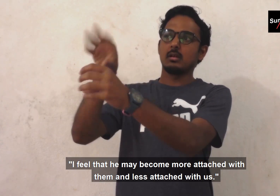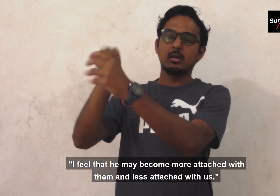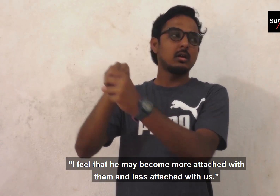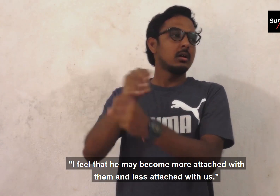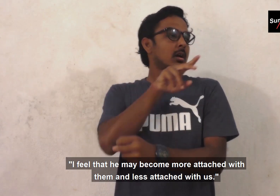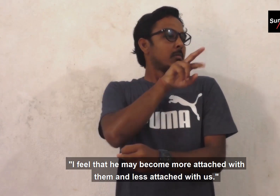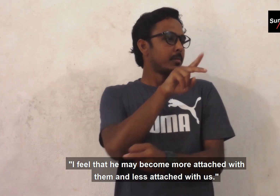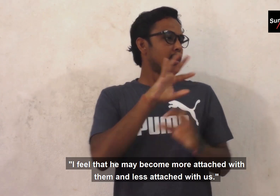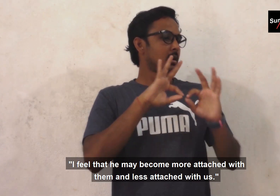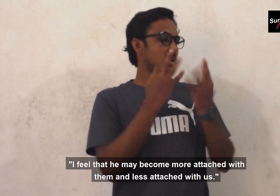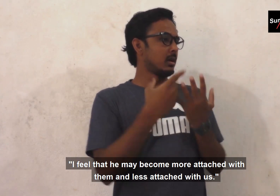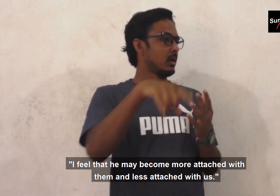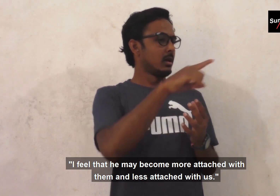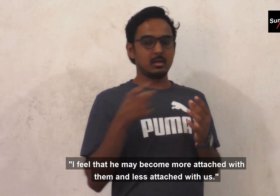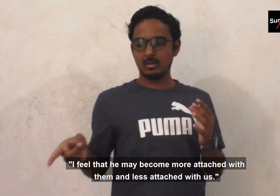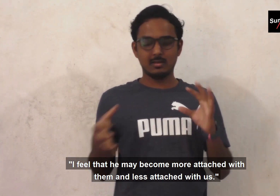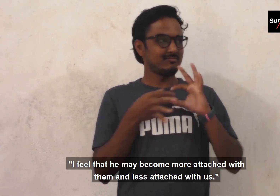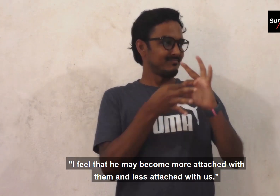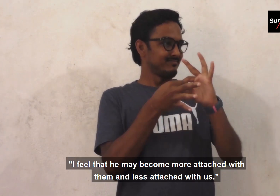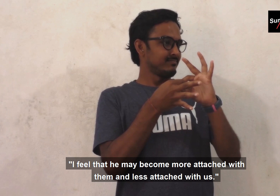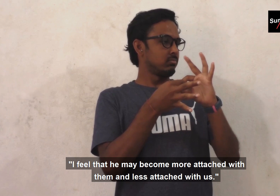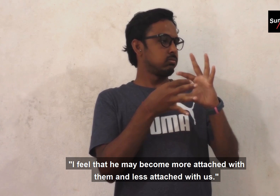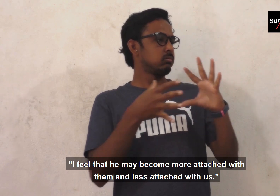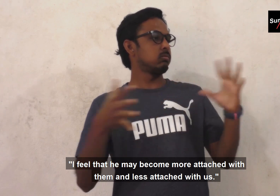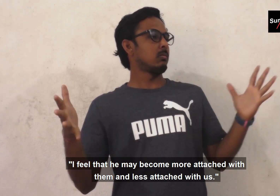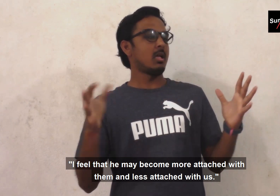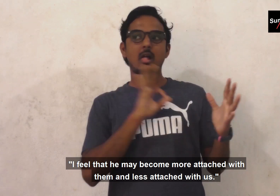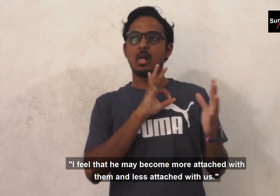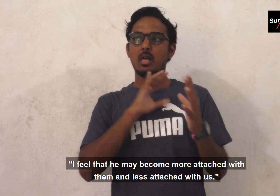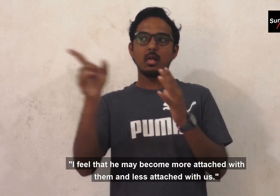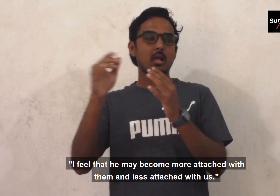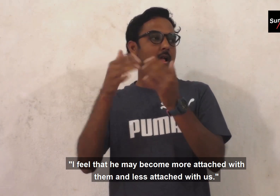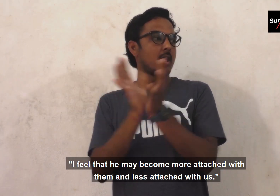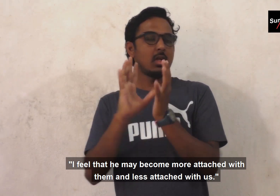I feel that he may become more attached with them and less attached with us.